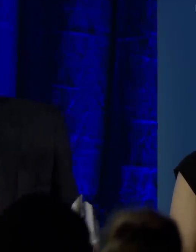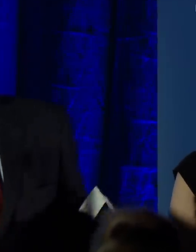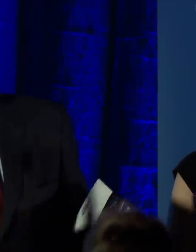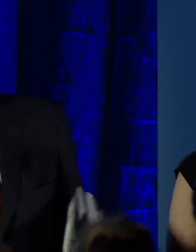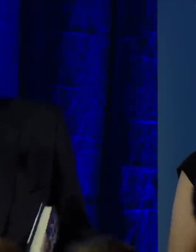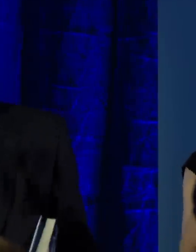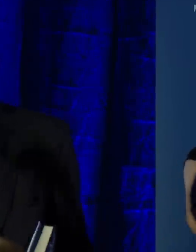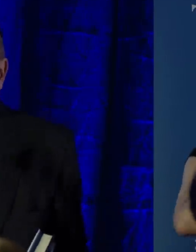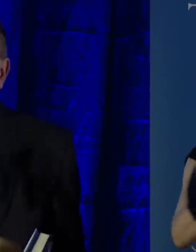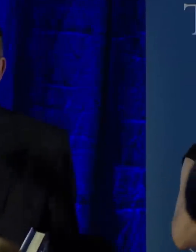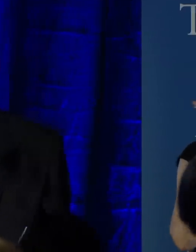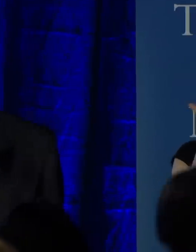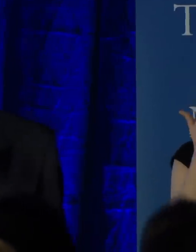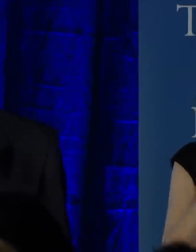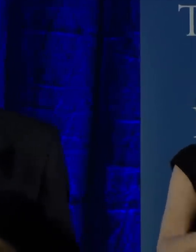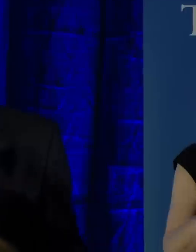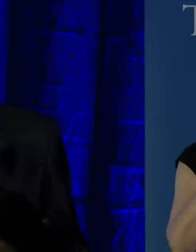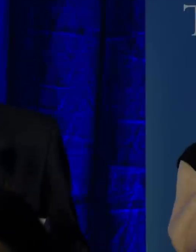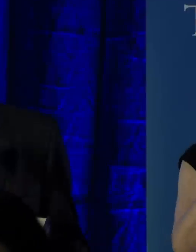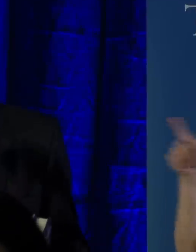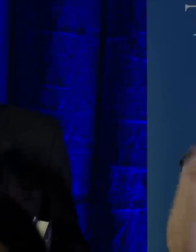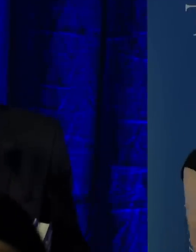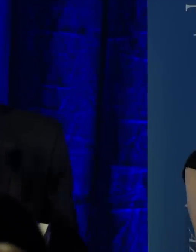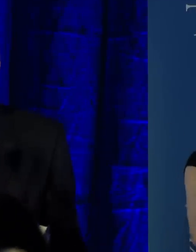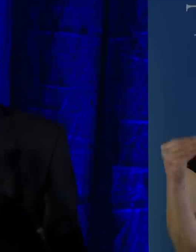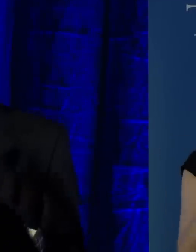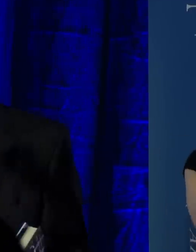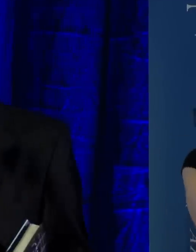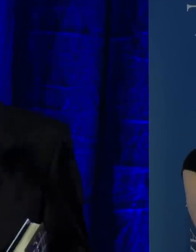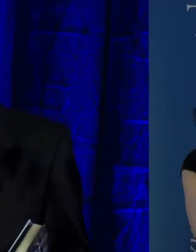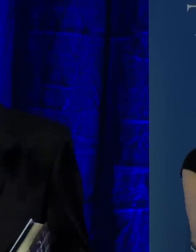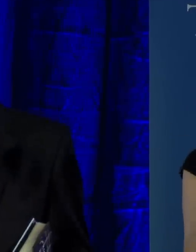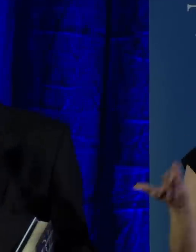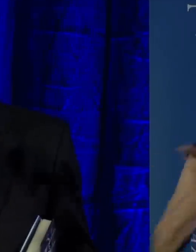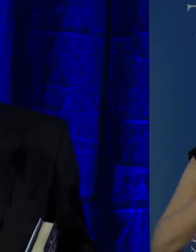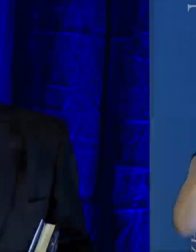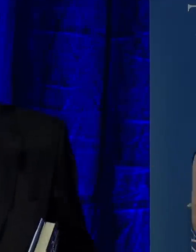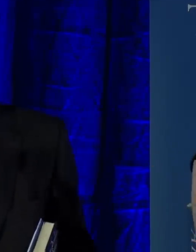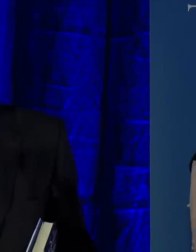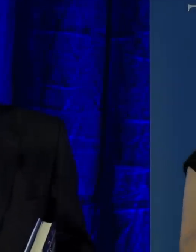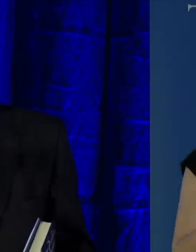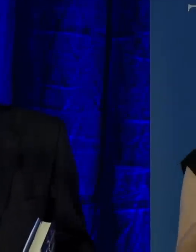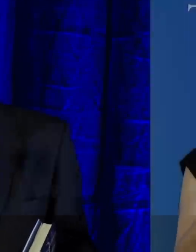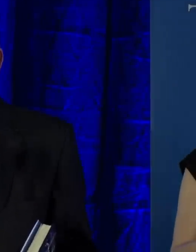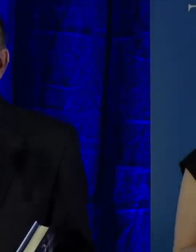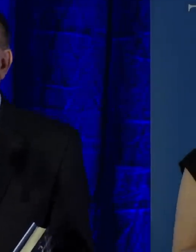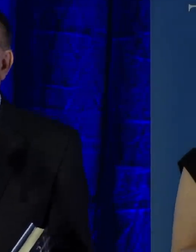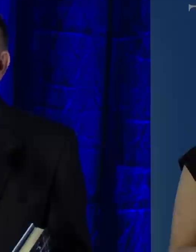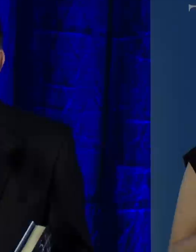for those of you who didn't see that, Mike pinched the microphone, but he's given me it back now. It